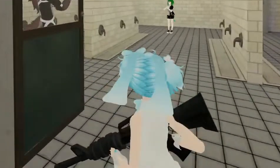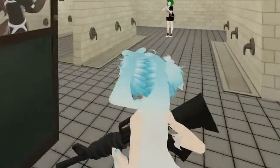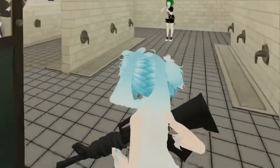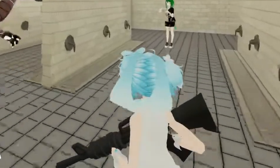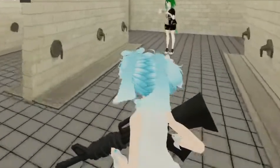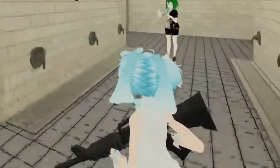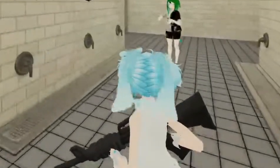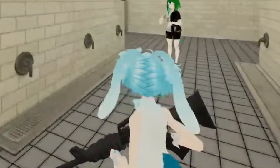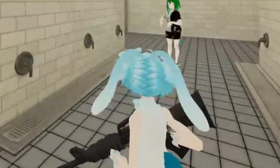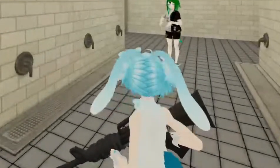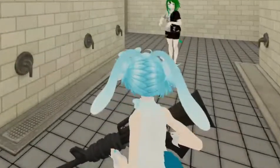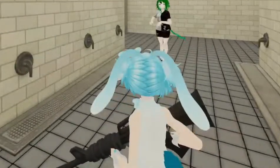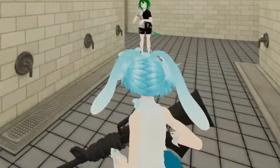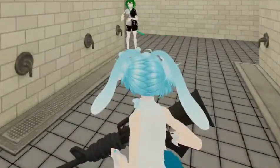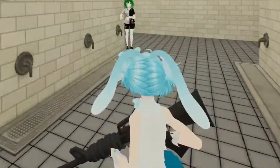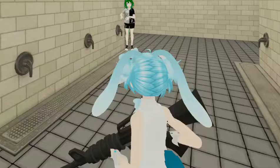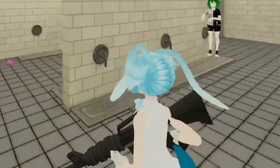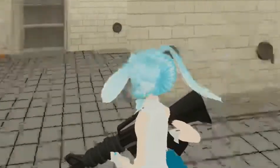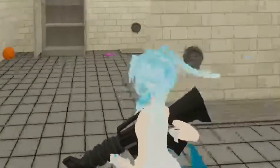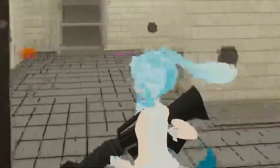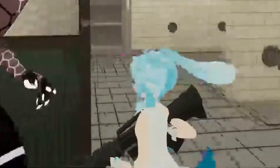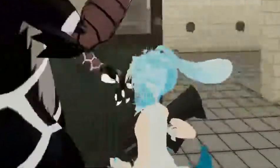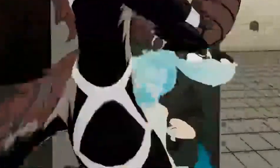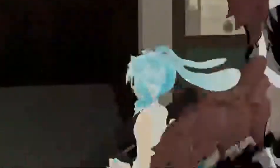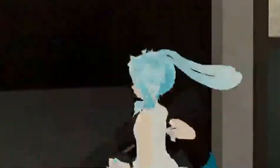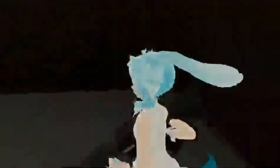Yeah, what did you say? Sorry, just... Oh.